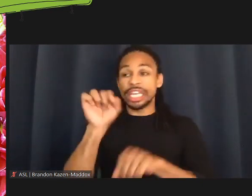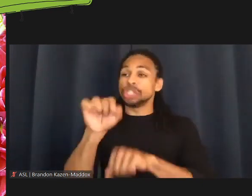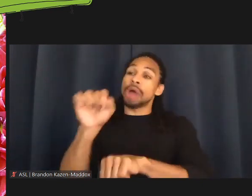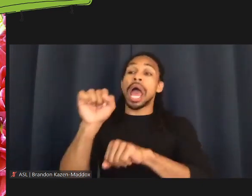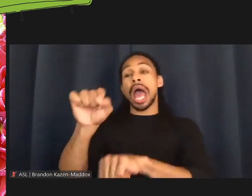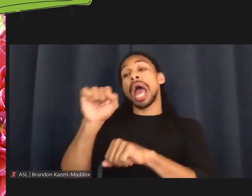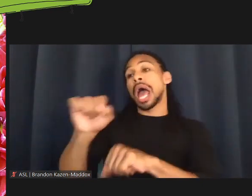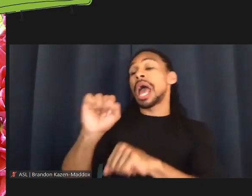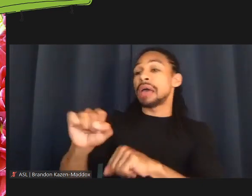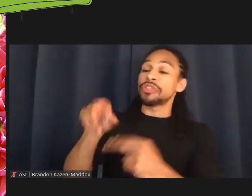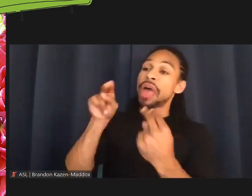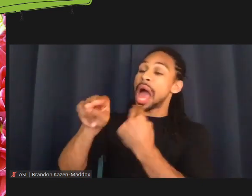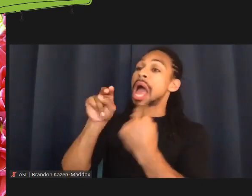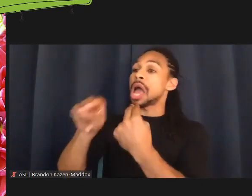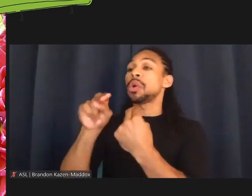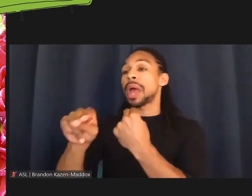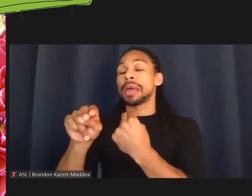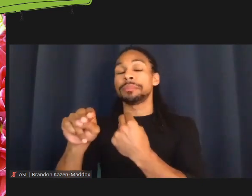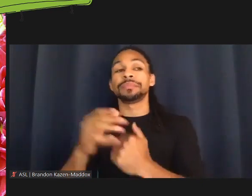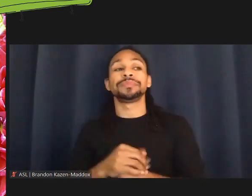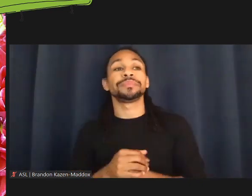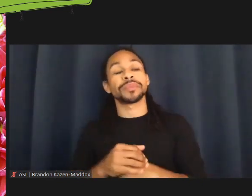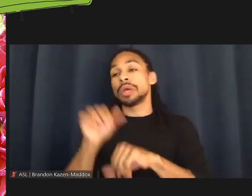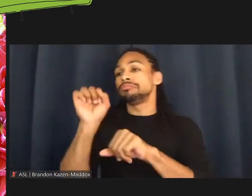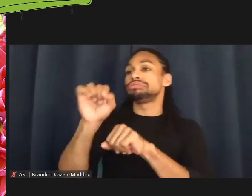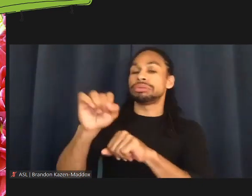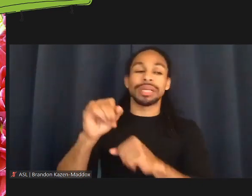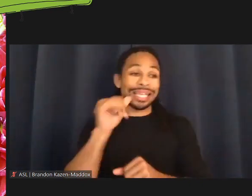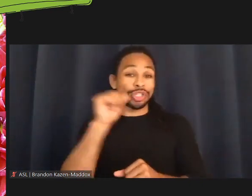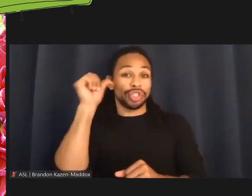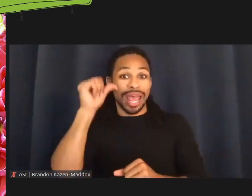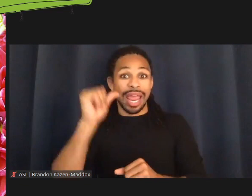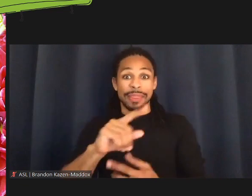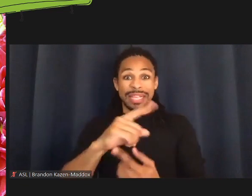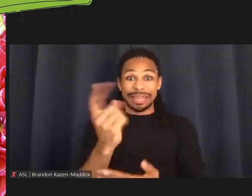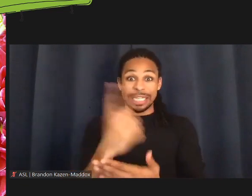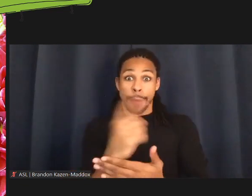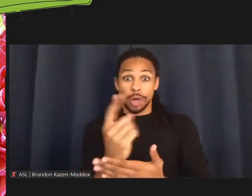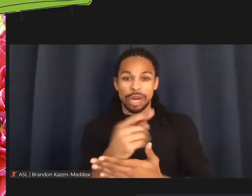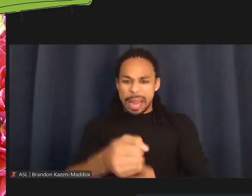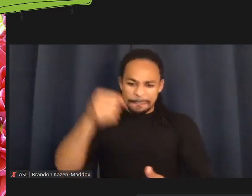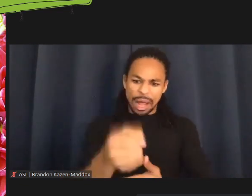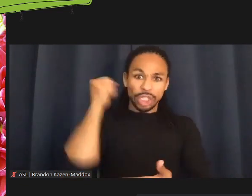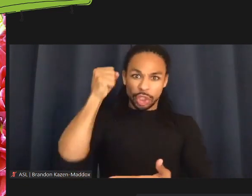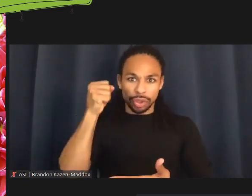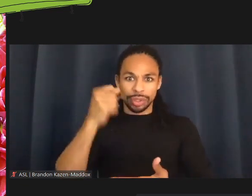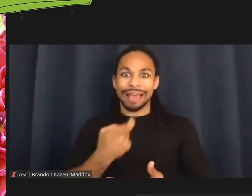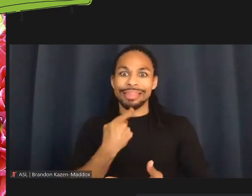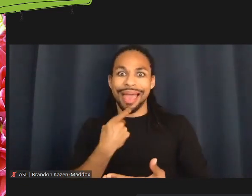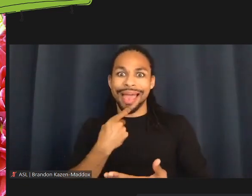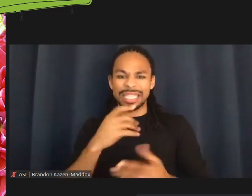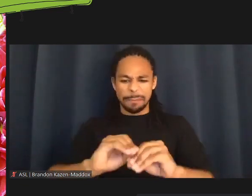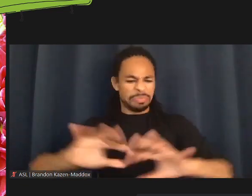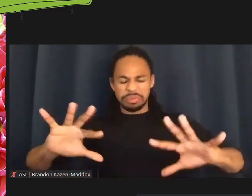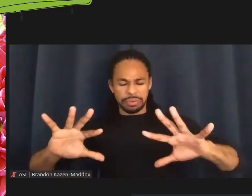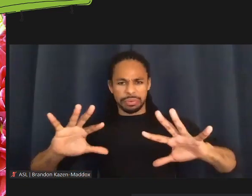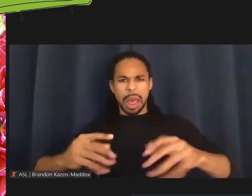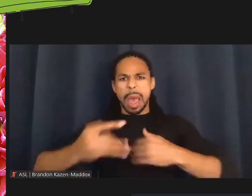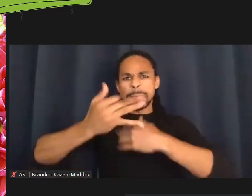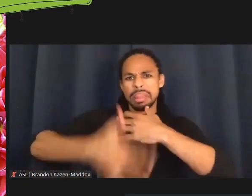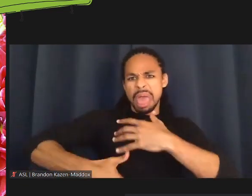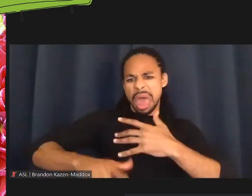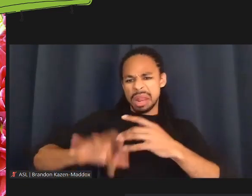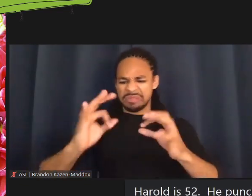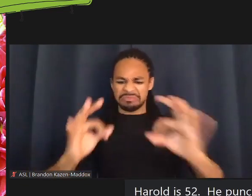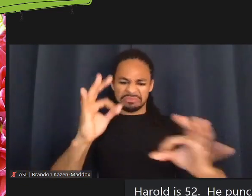Branchburg. He punched the glass over the speedometer yesterday. The automobile's tools of measurement are bloody, but he never checks